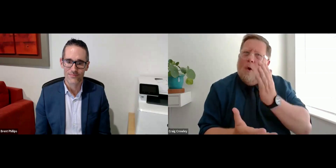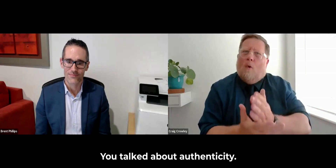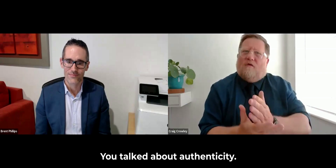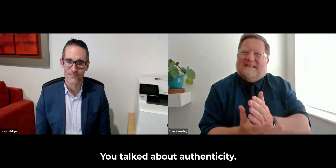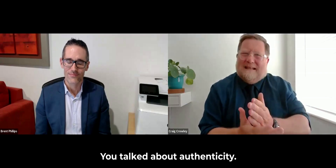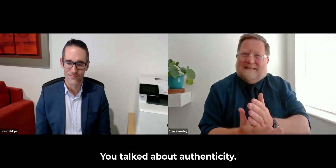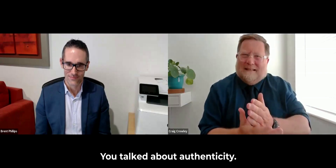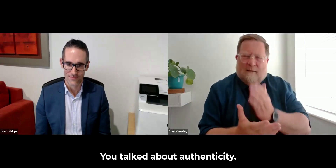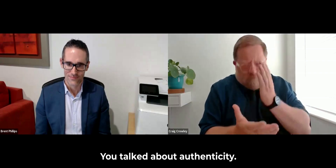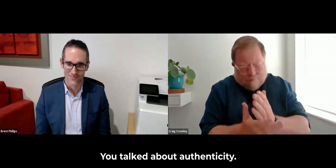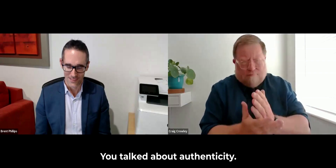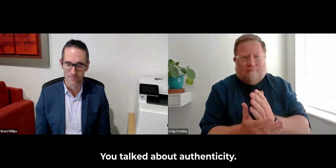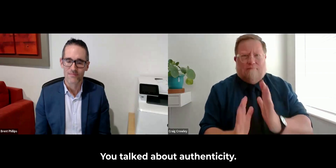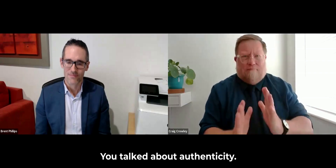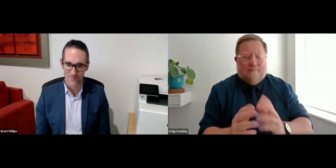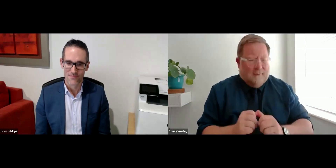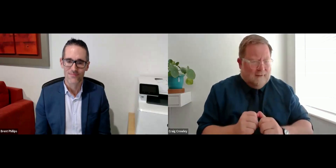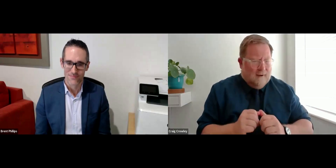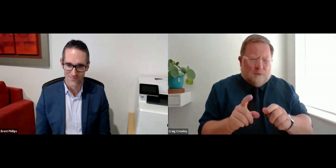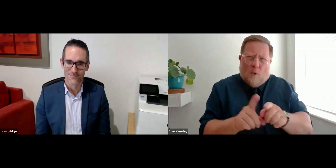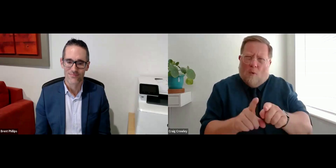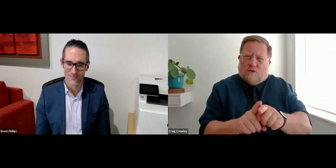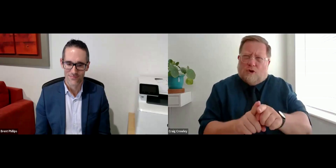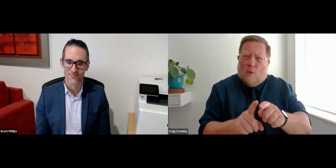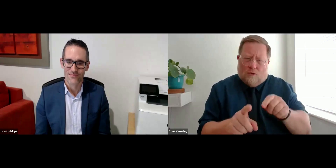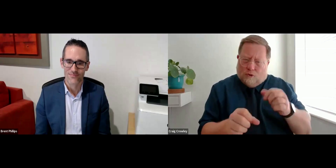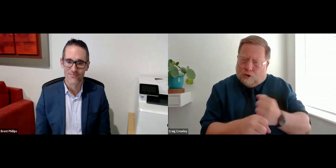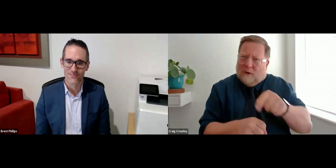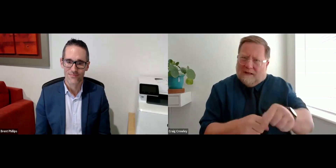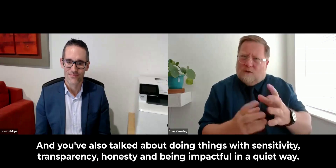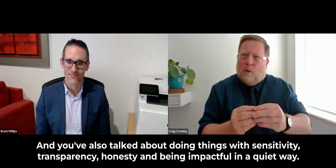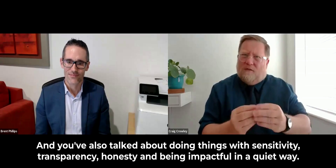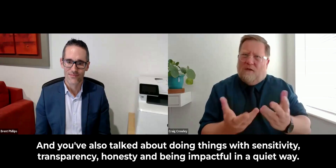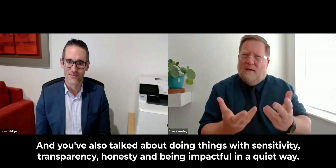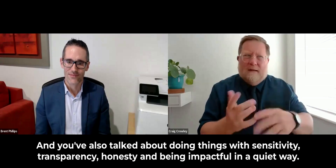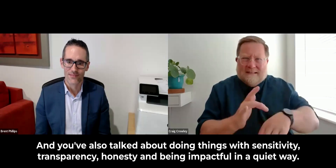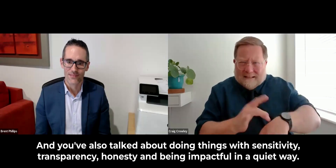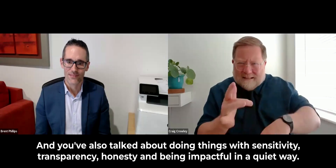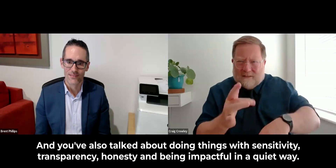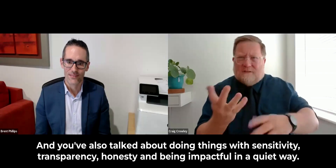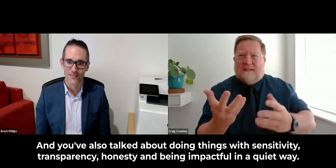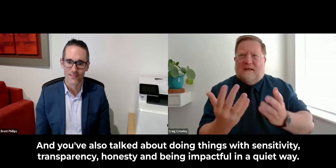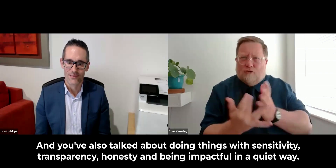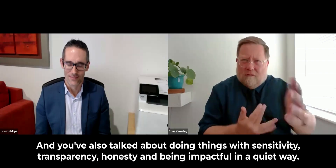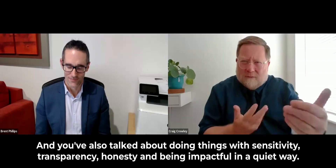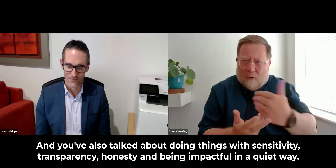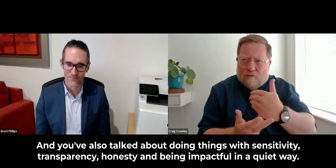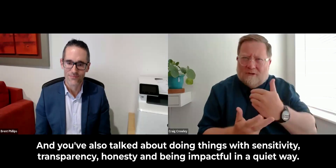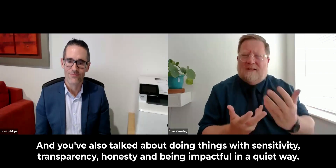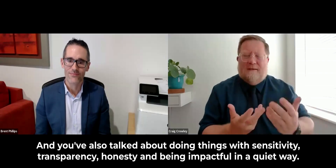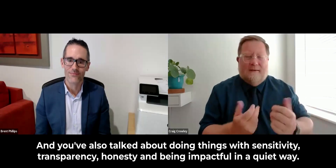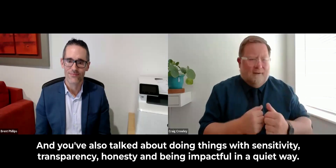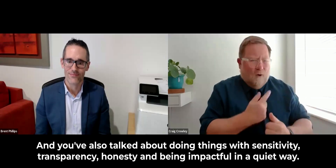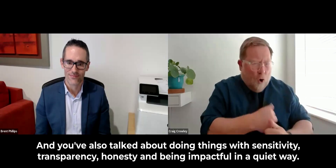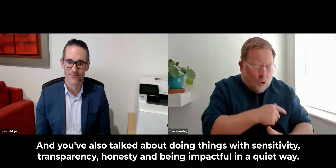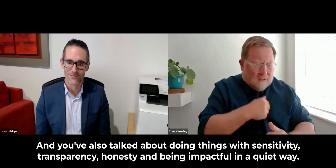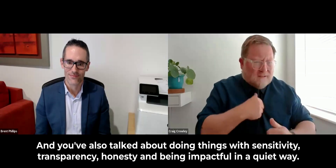You talked about authenticity. Uh, and you've also talked about doing things with